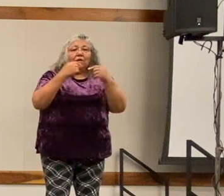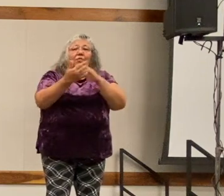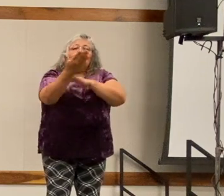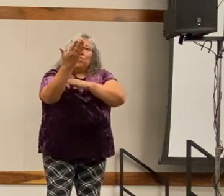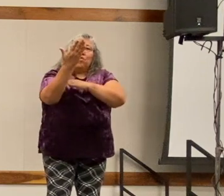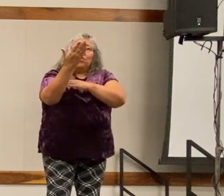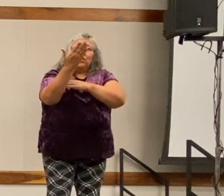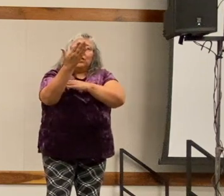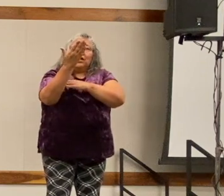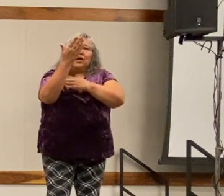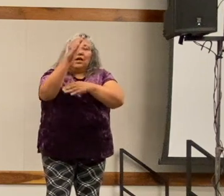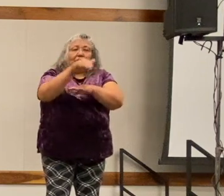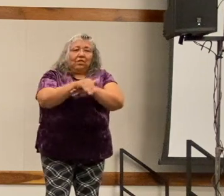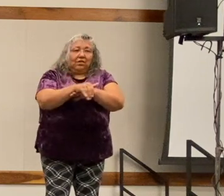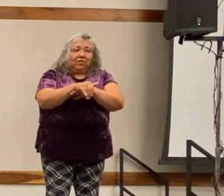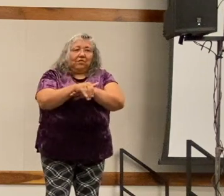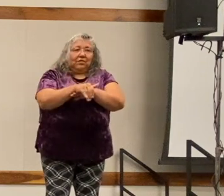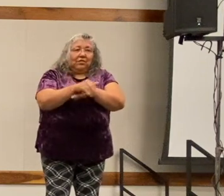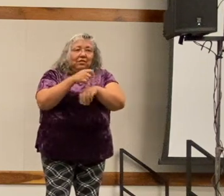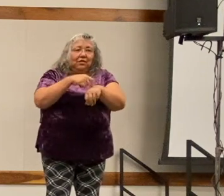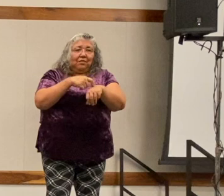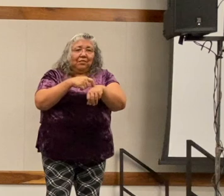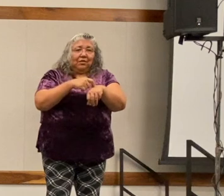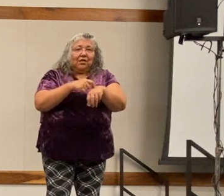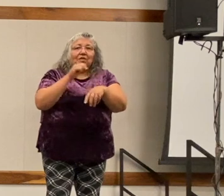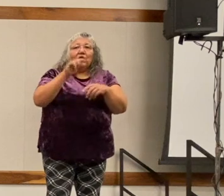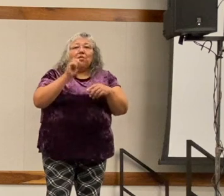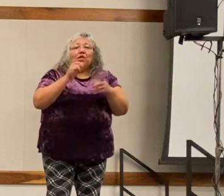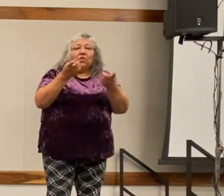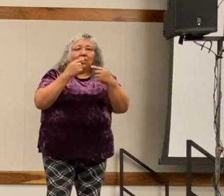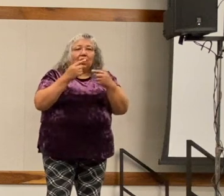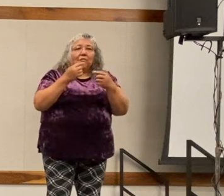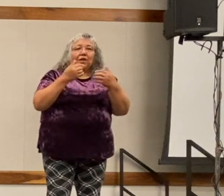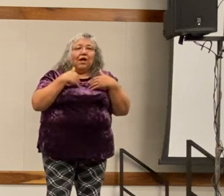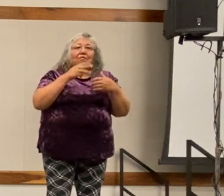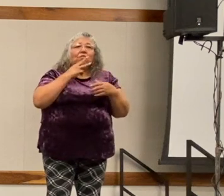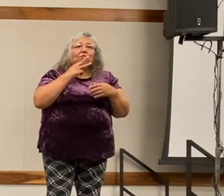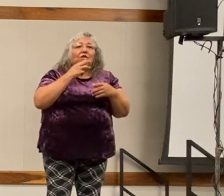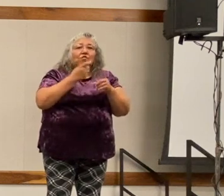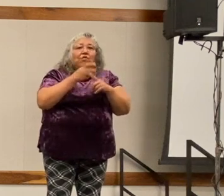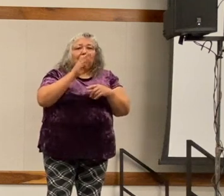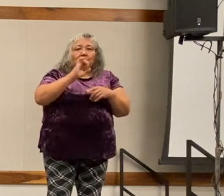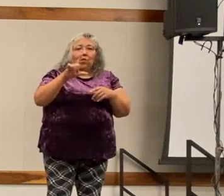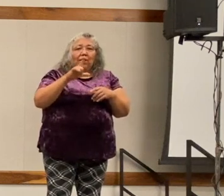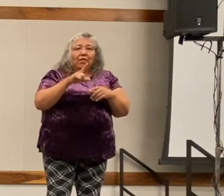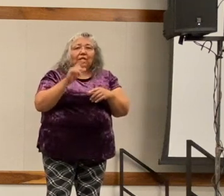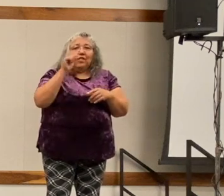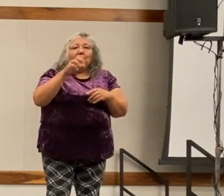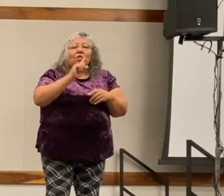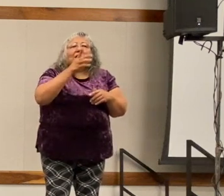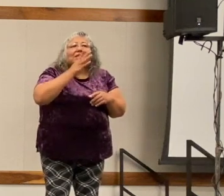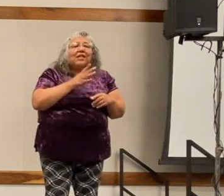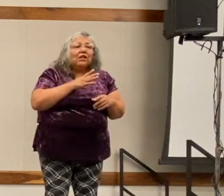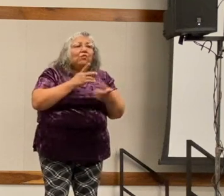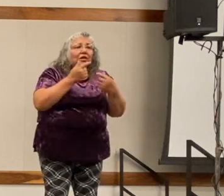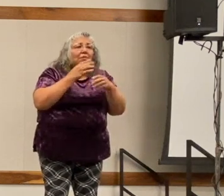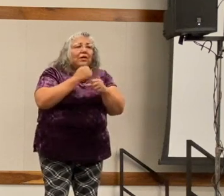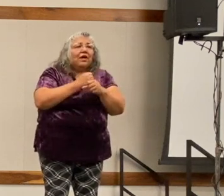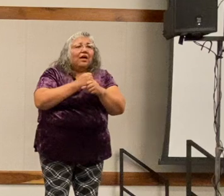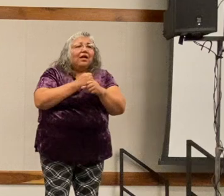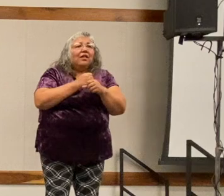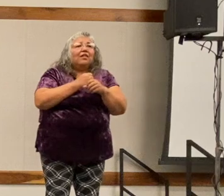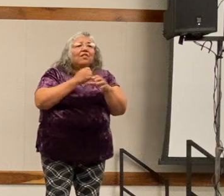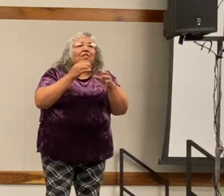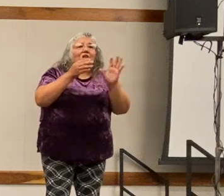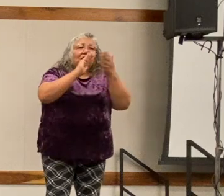morning and in the evening times. And this is where they would come and draw the water out of the well. This is where the ladies would come and get the town